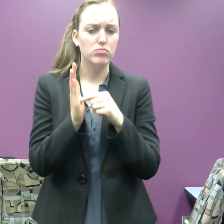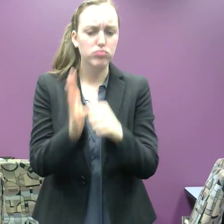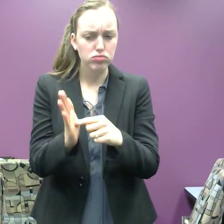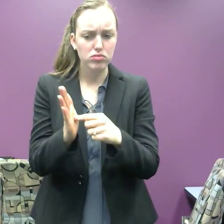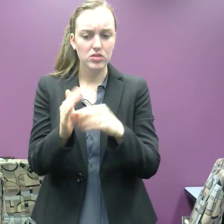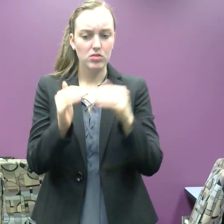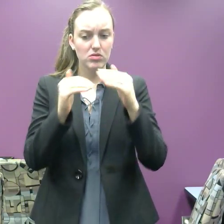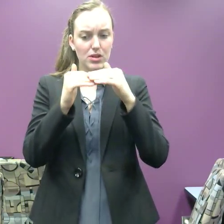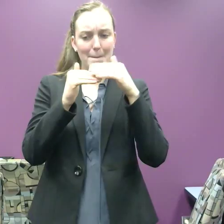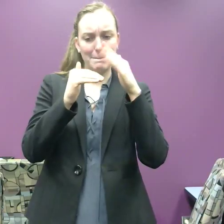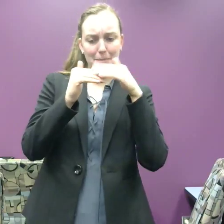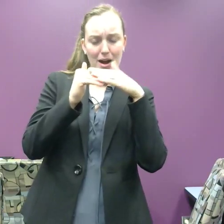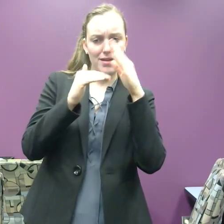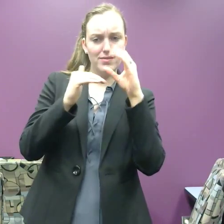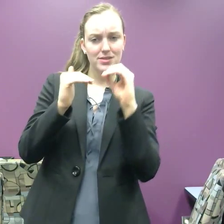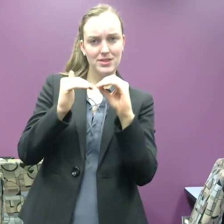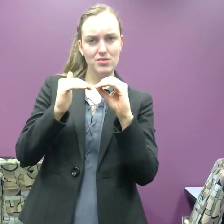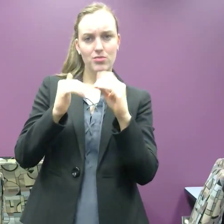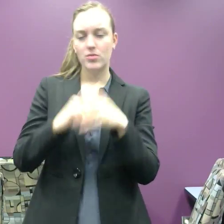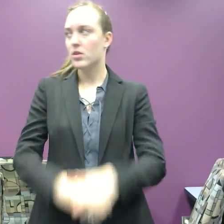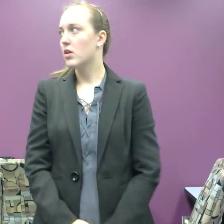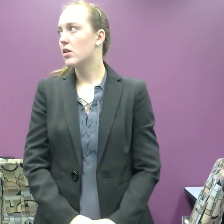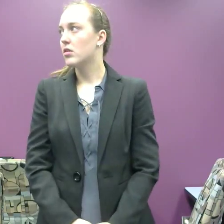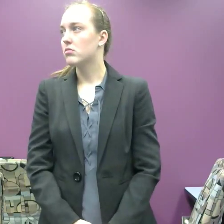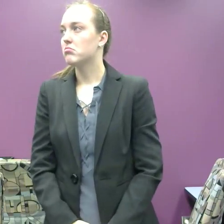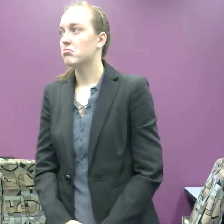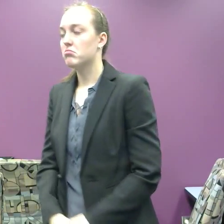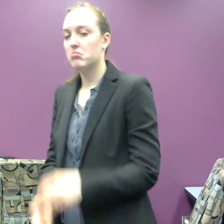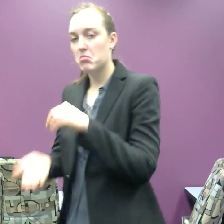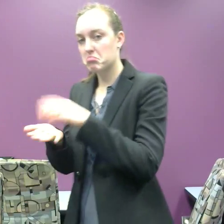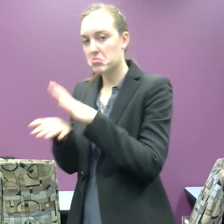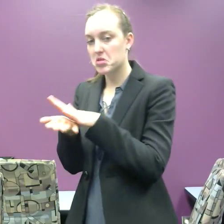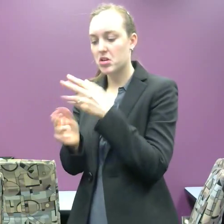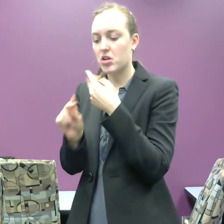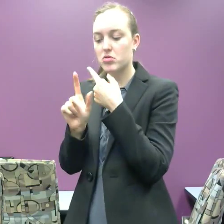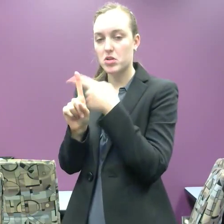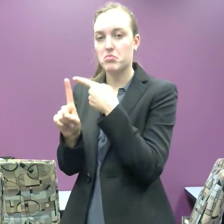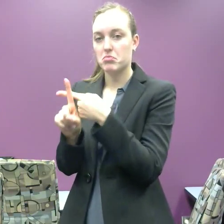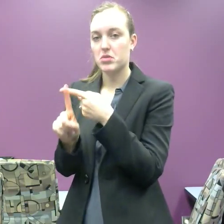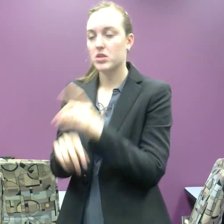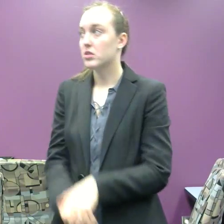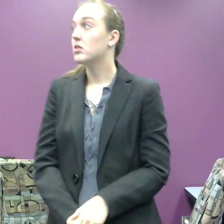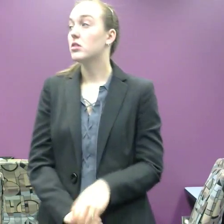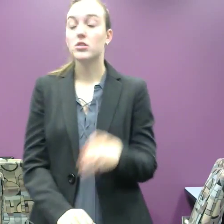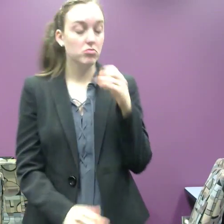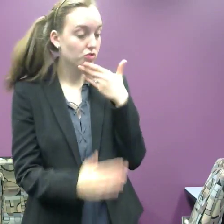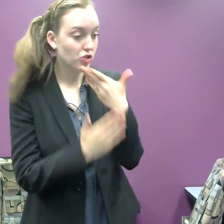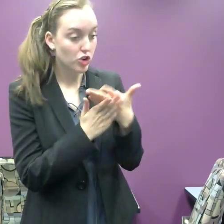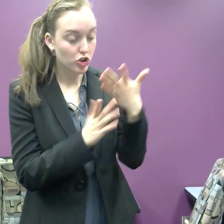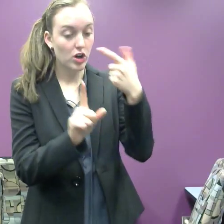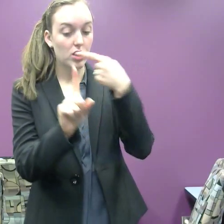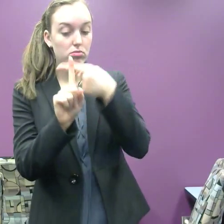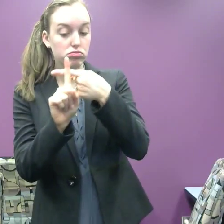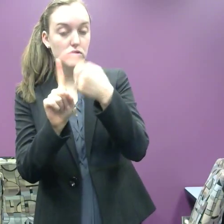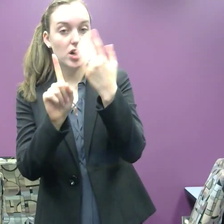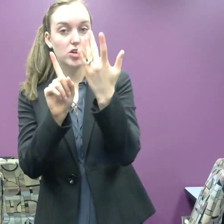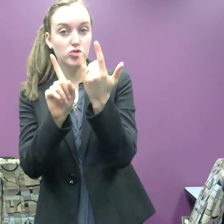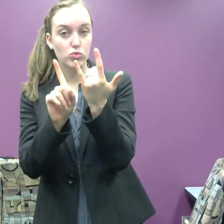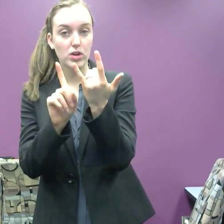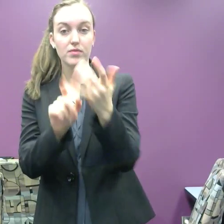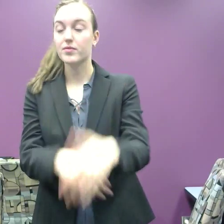What? There you go. Wonderful. Put a plus in front of it. And let's suppose it's winter time and it's